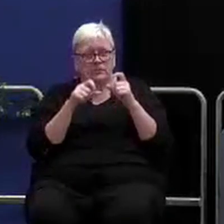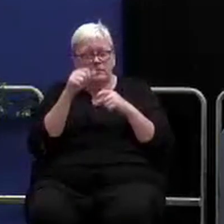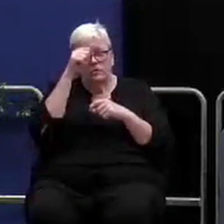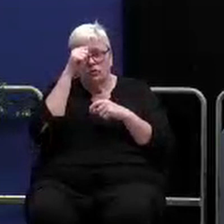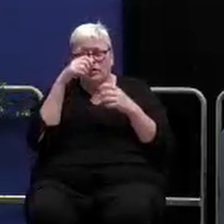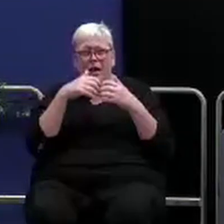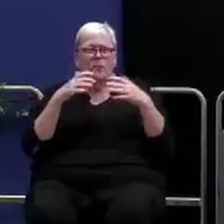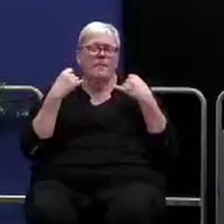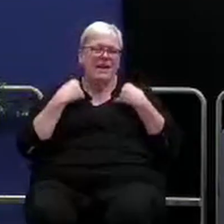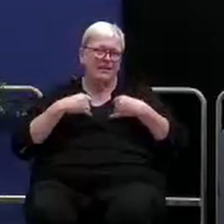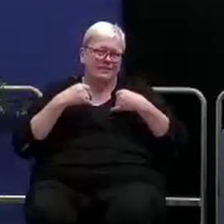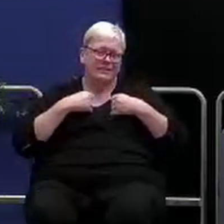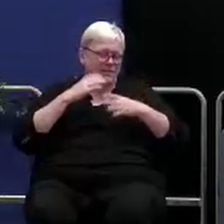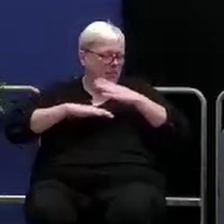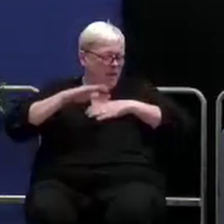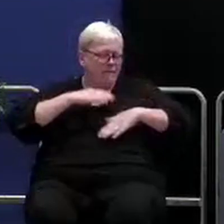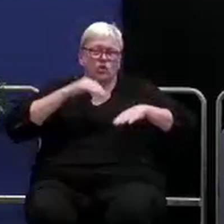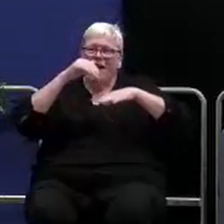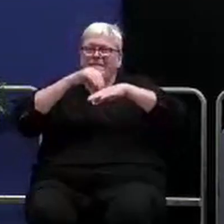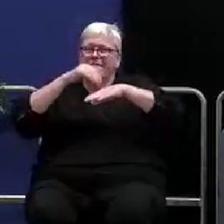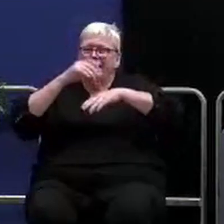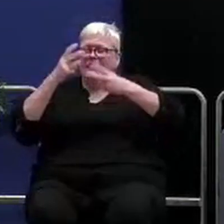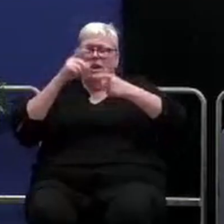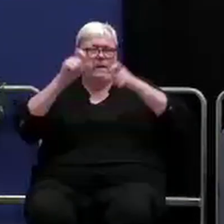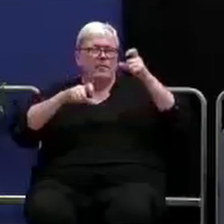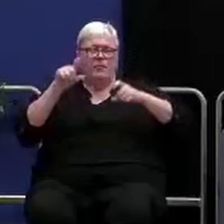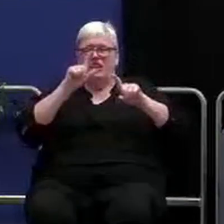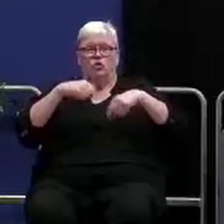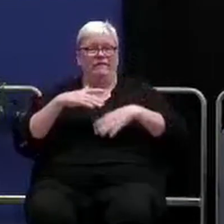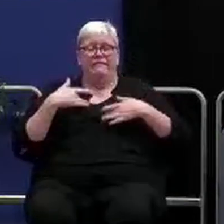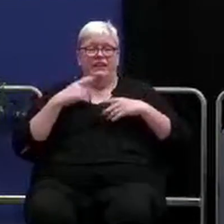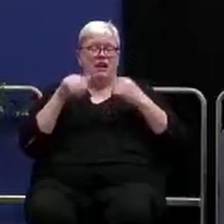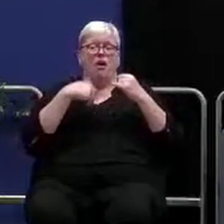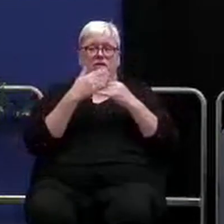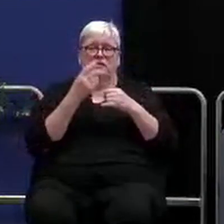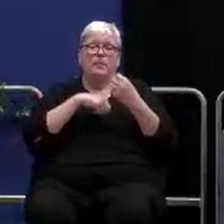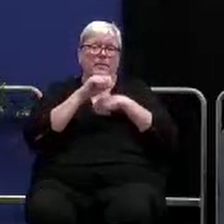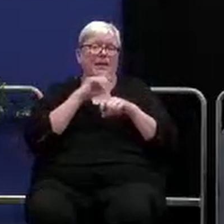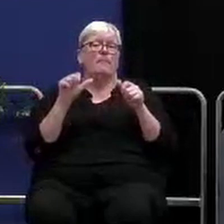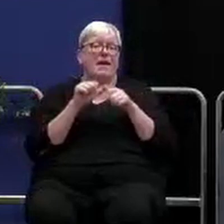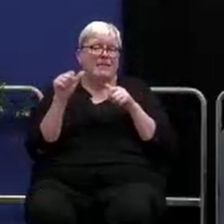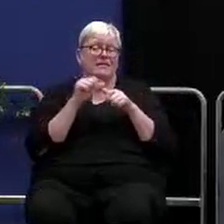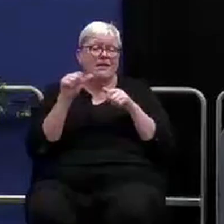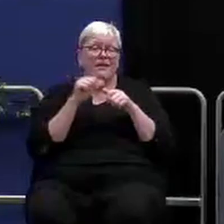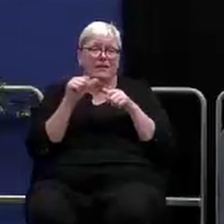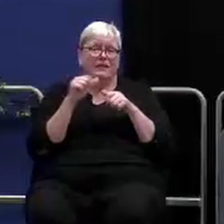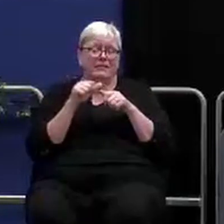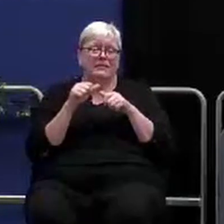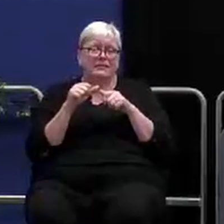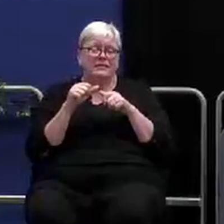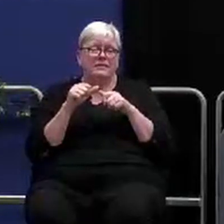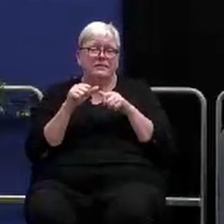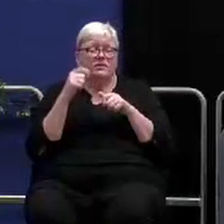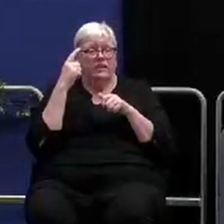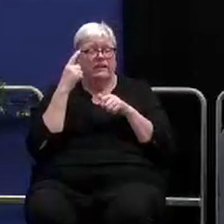illness and behaviours were affecting other people, I couldn't emotionally feel it until I got a little bit better. So I think it